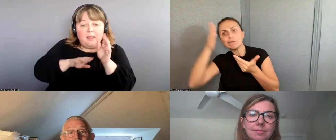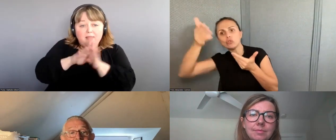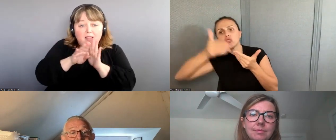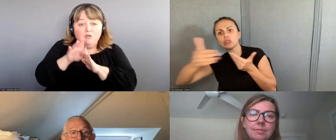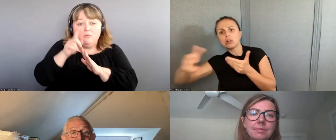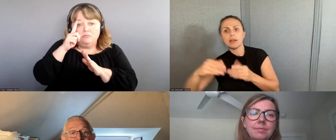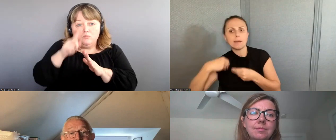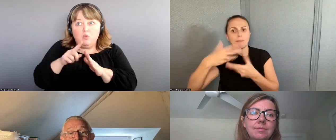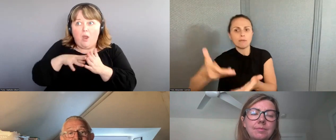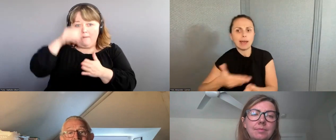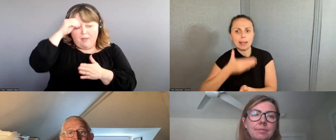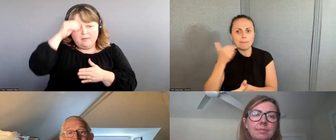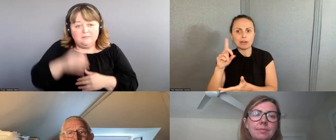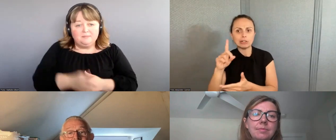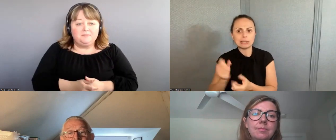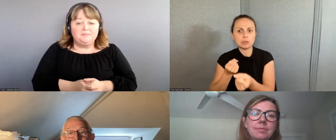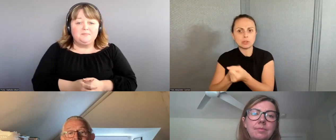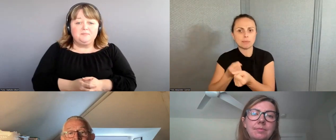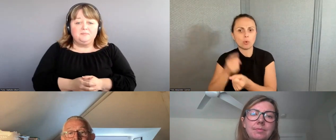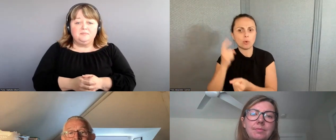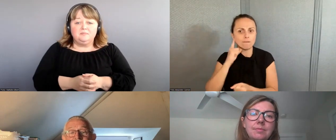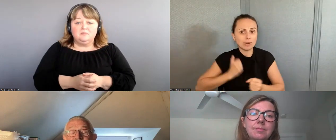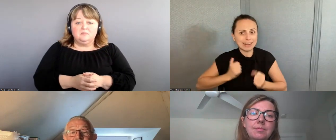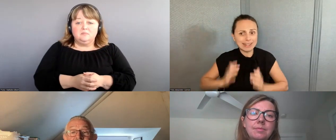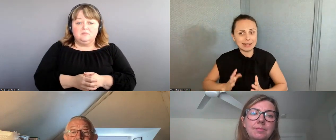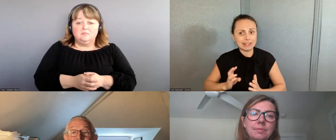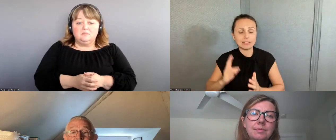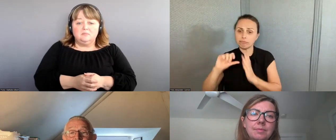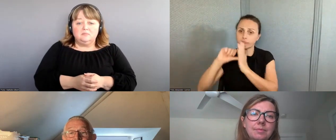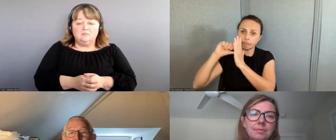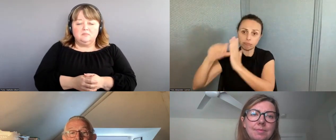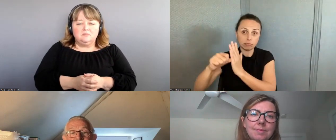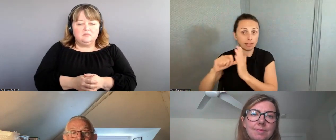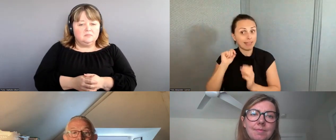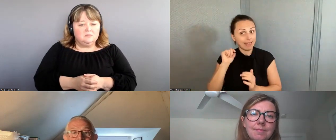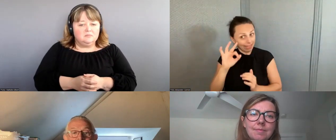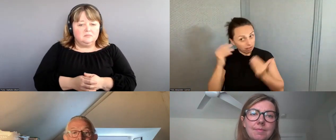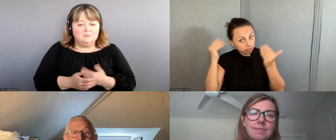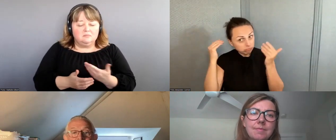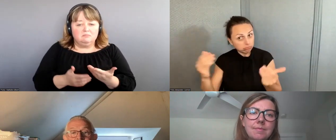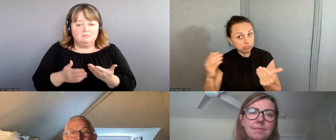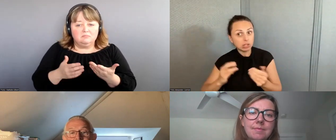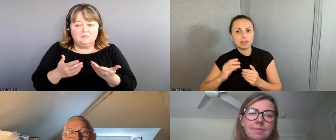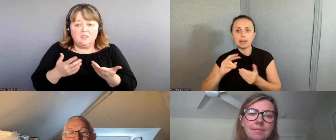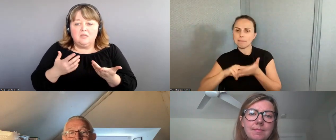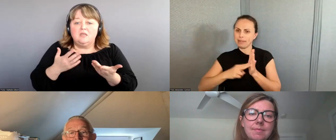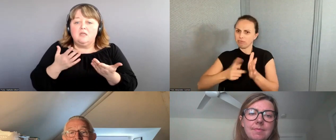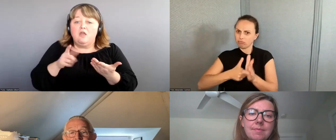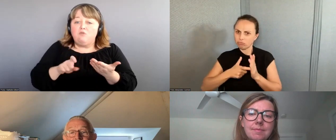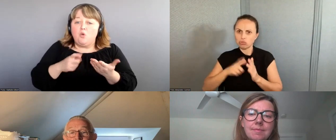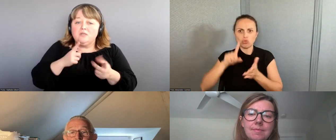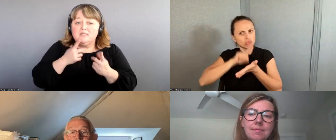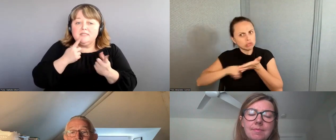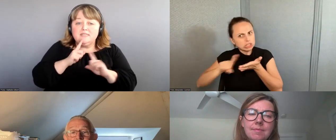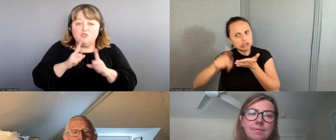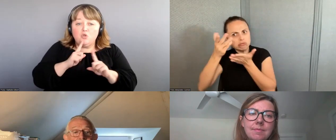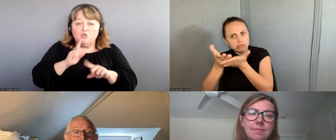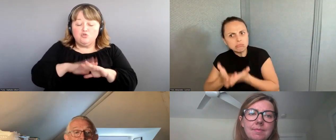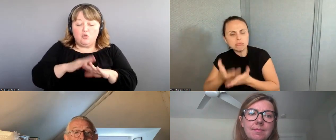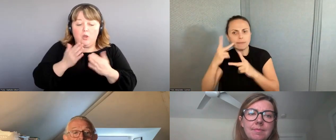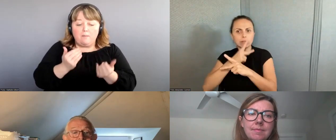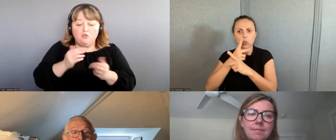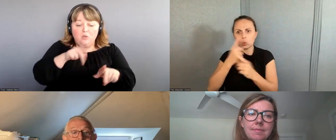provide better disability support for Canadians. It was emphasized that if we are to go forward, there would need to be research to get to where we needed to